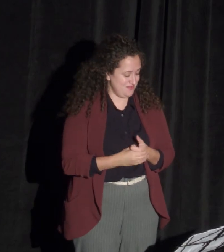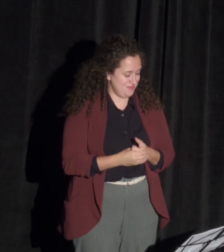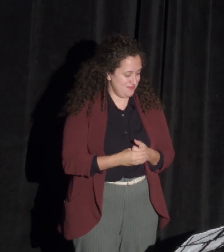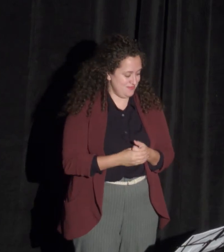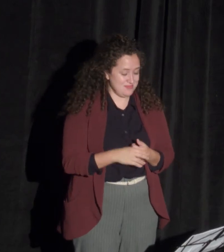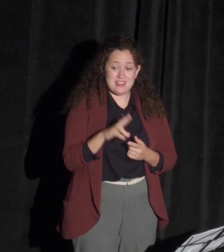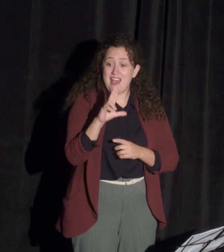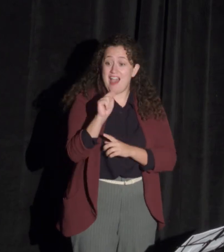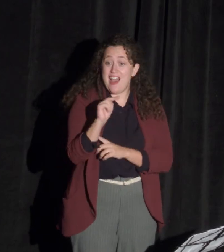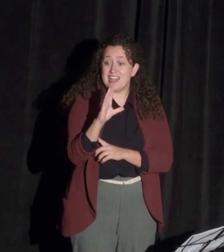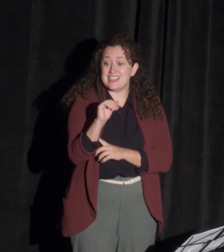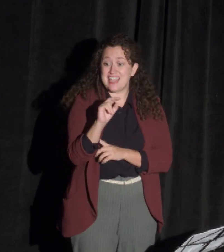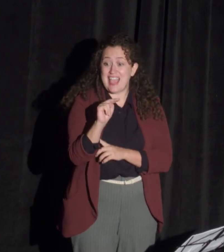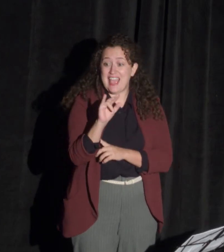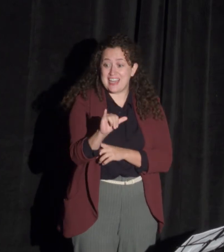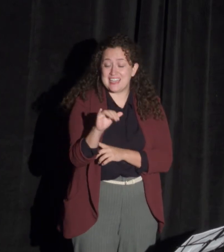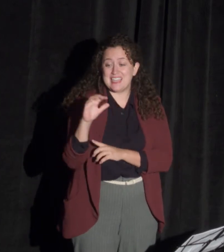Uncanny Magazine.